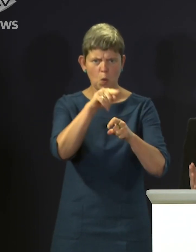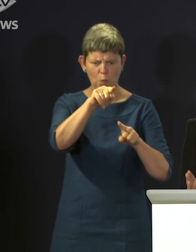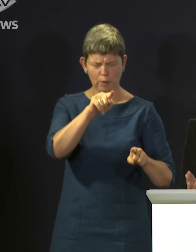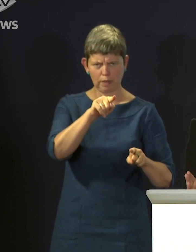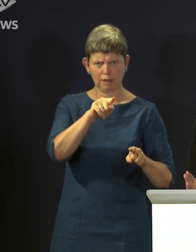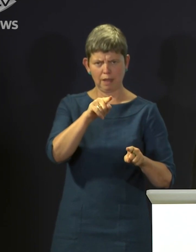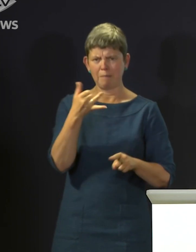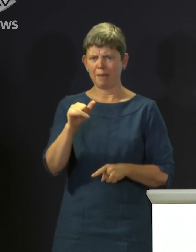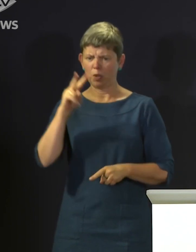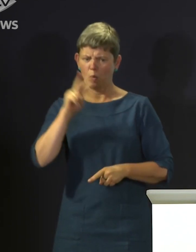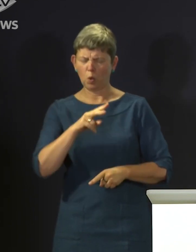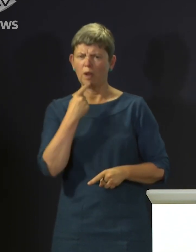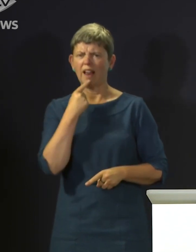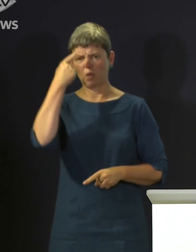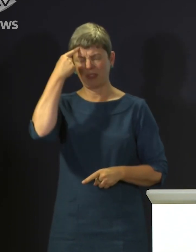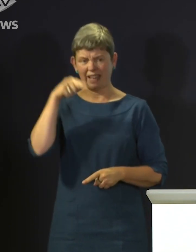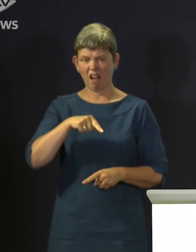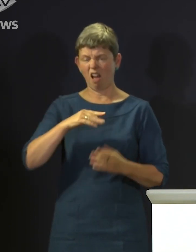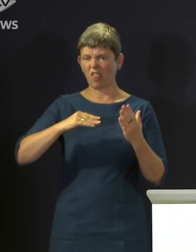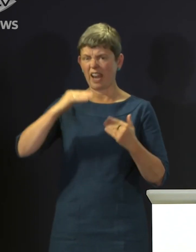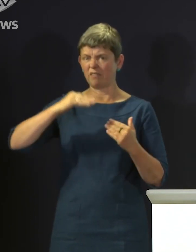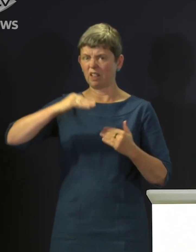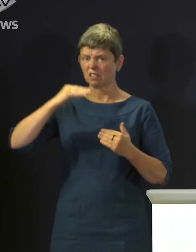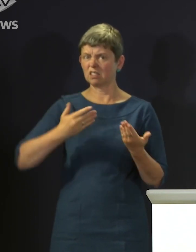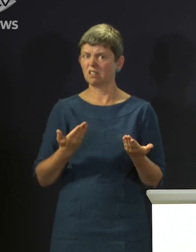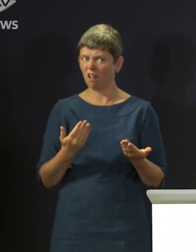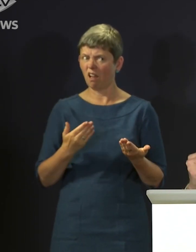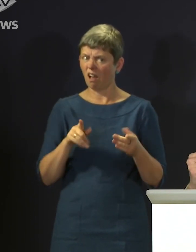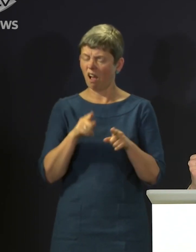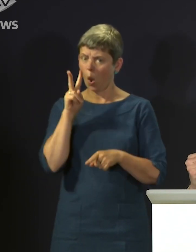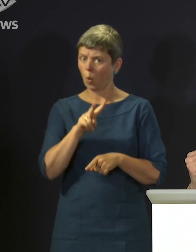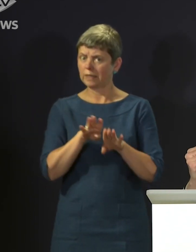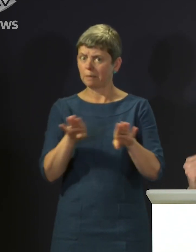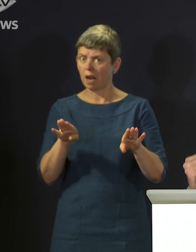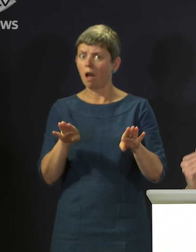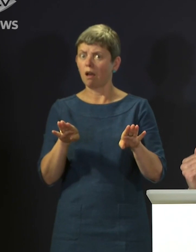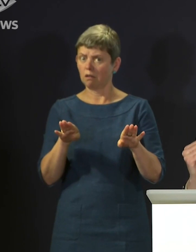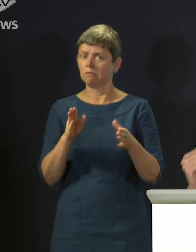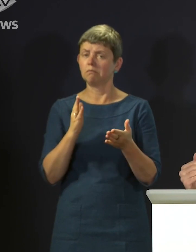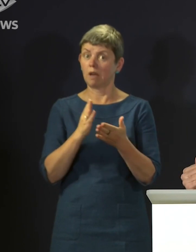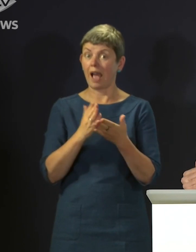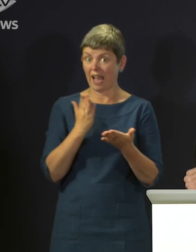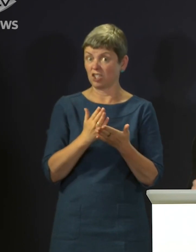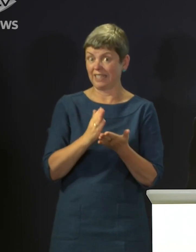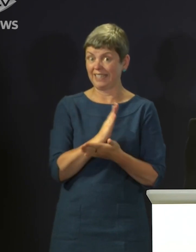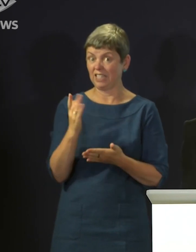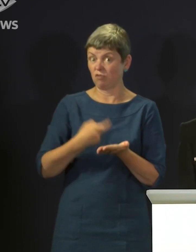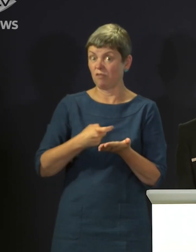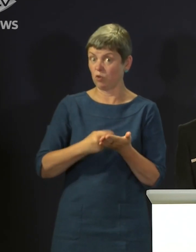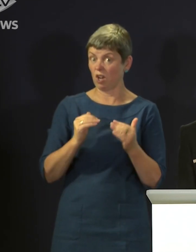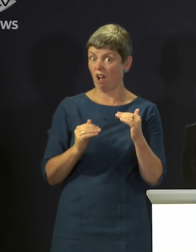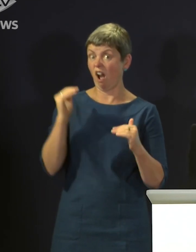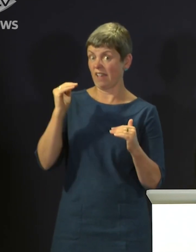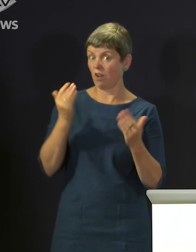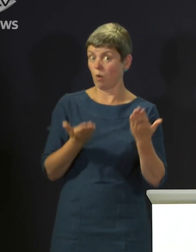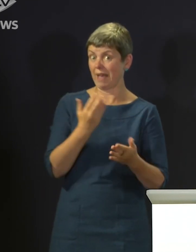of it, levels in East Renfrewshire as a proportion of the population are actually very slightly higher than in Glasgow. In the